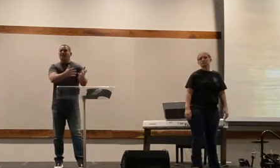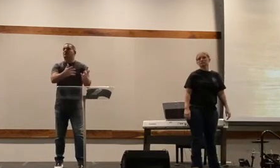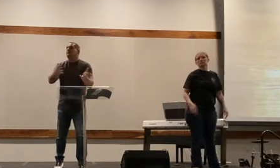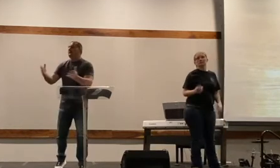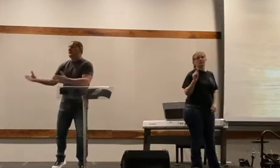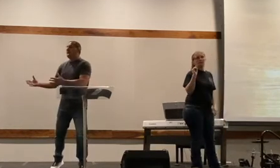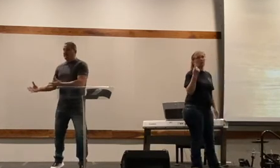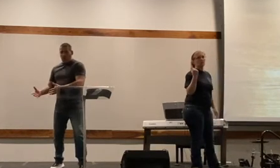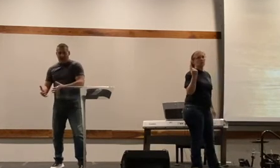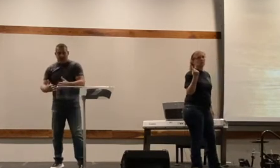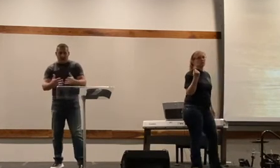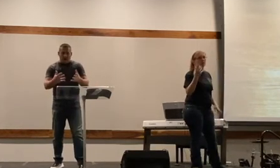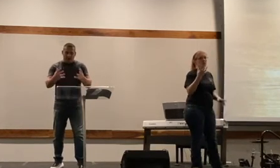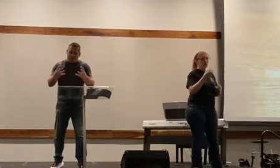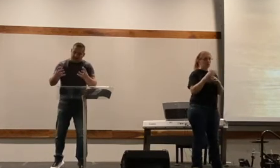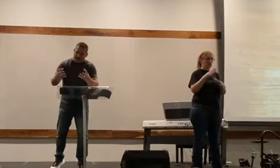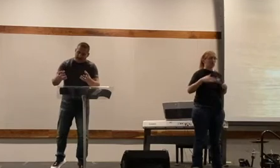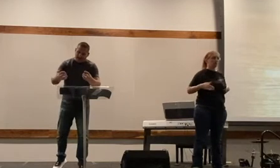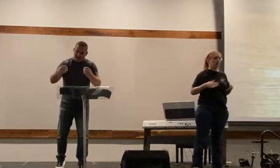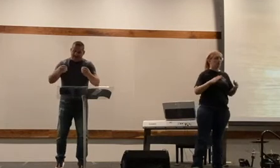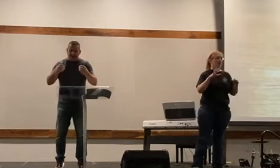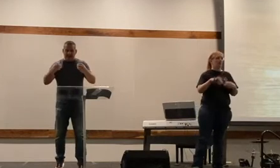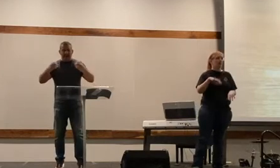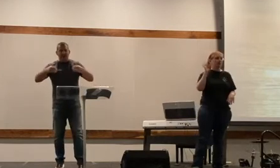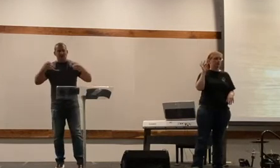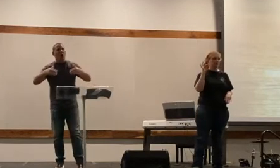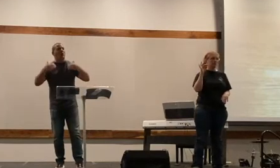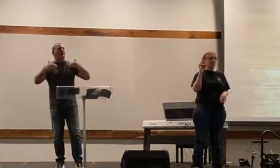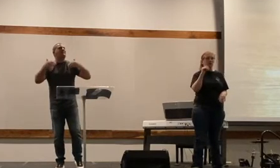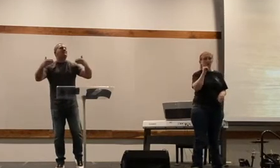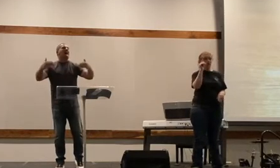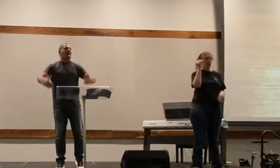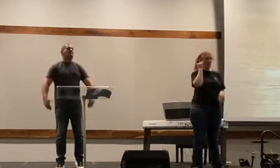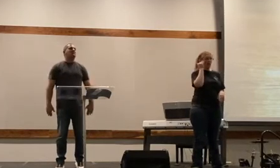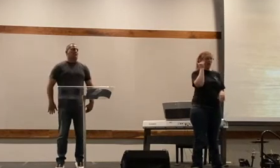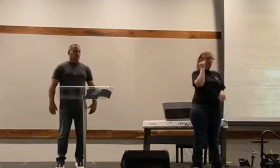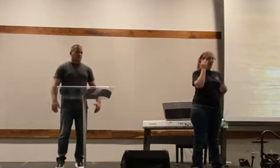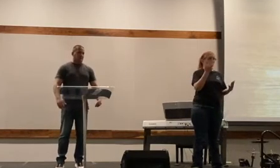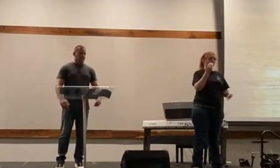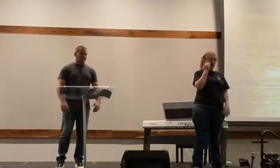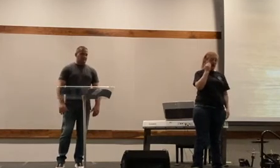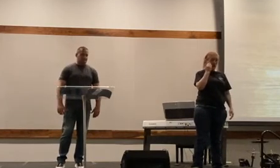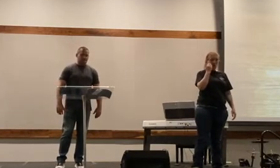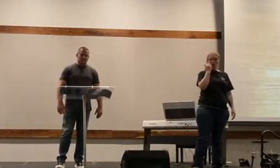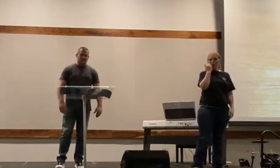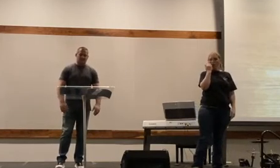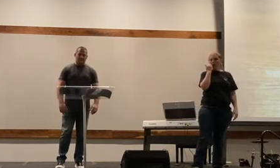Only to get his way and only to find out that he didn't know what he thought he knew.